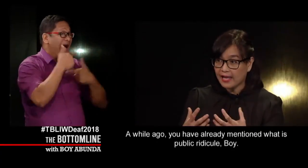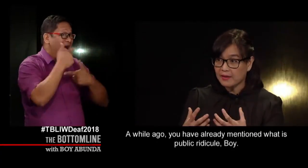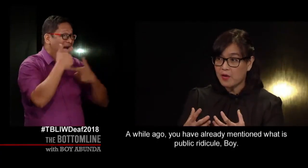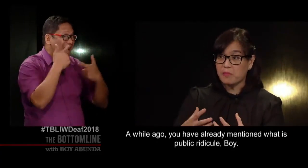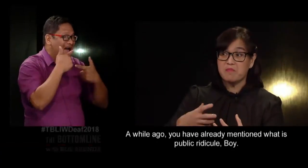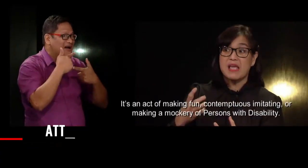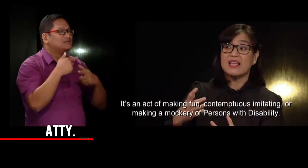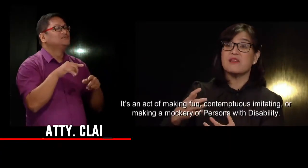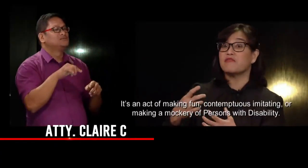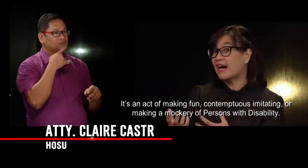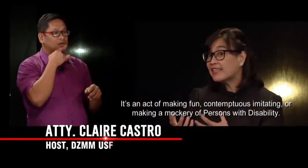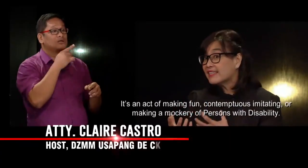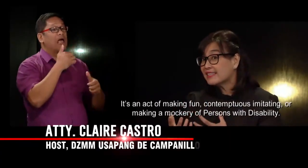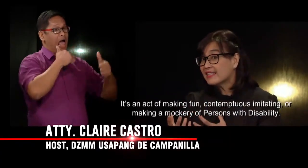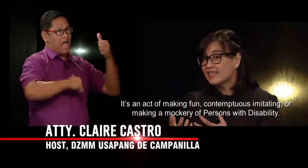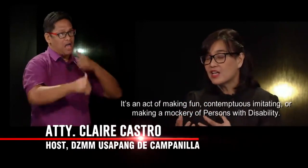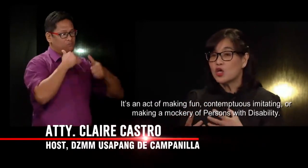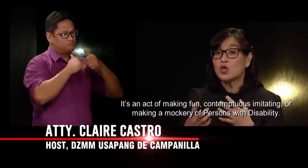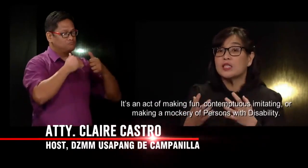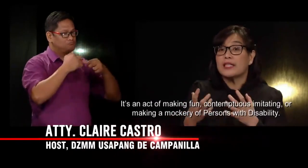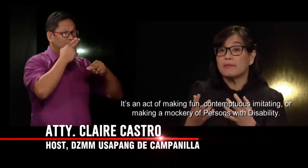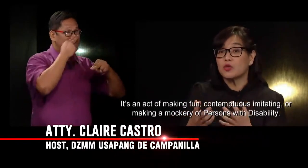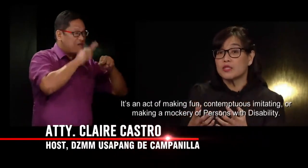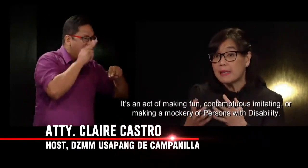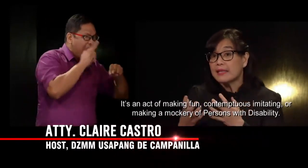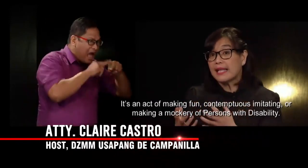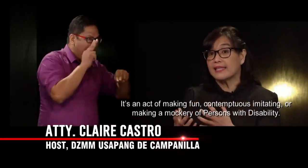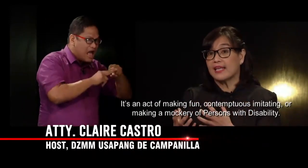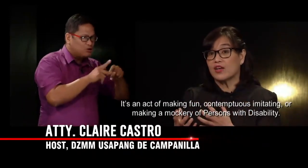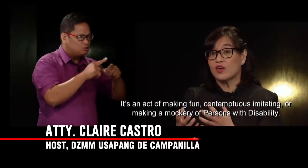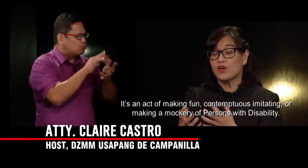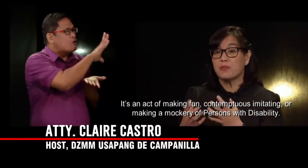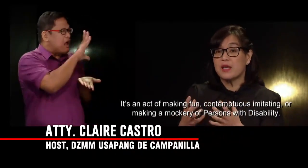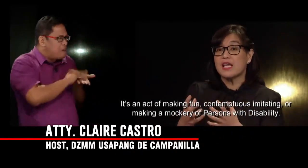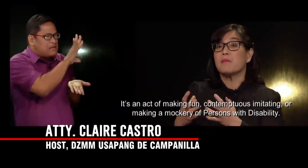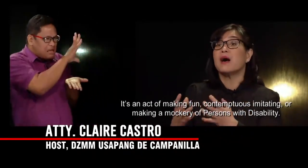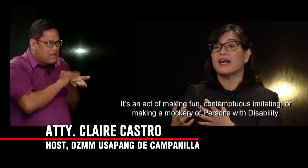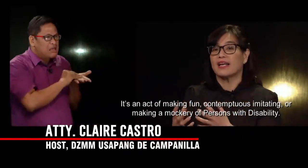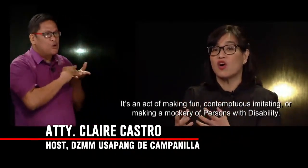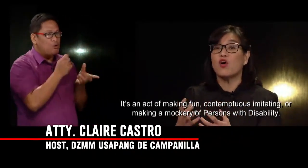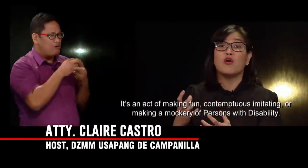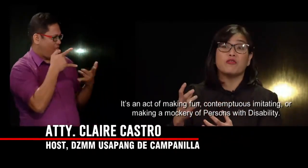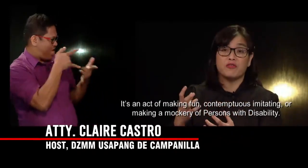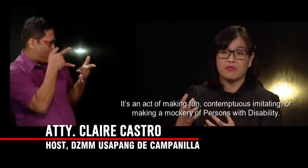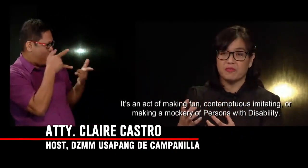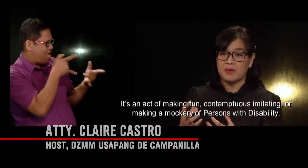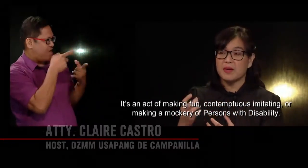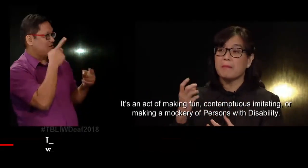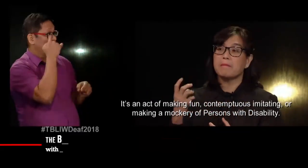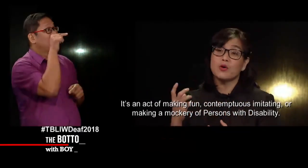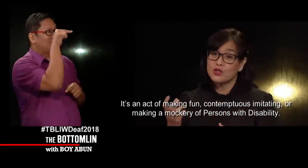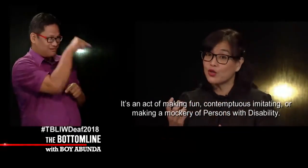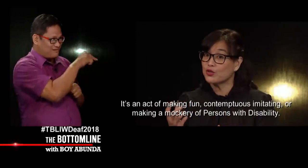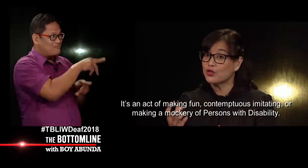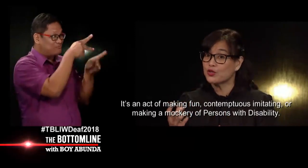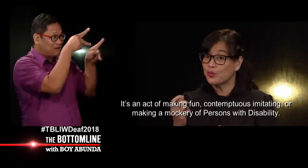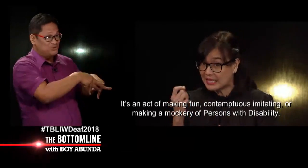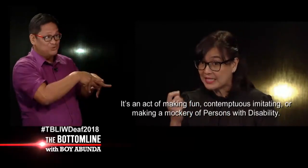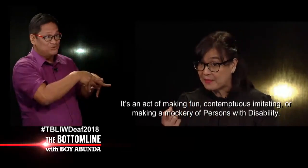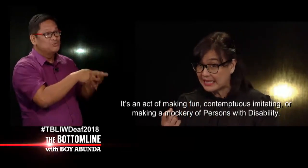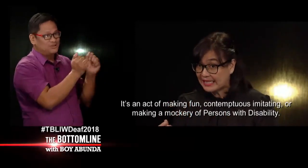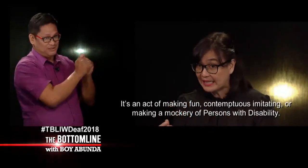an act of making fun, contemptuous imitating, or making a mockery of